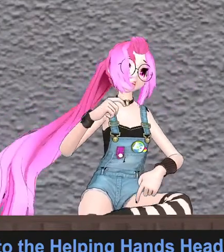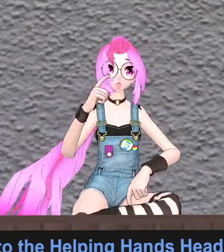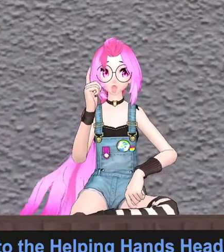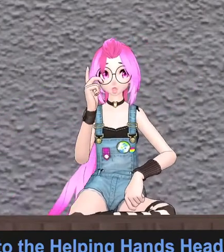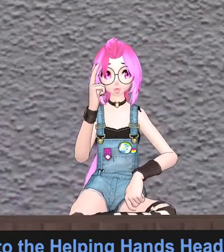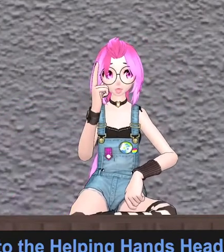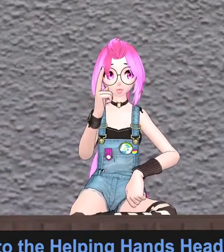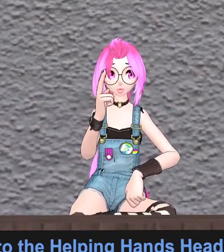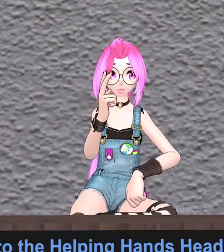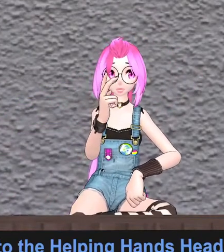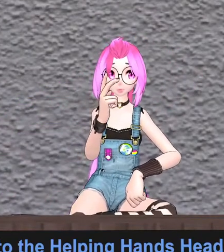Next one is